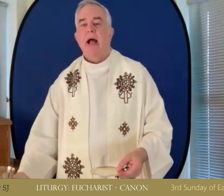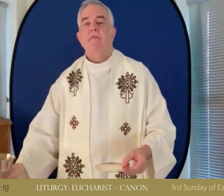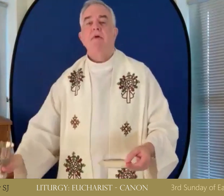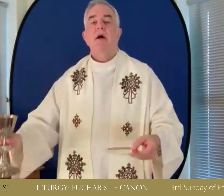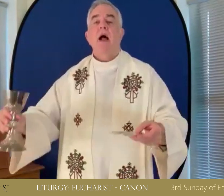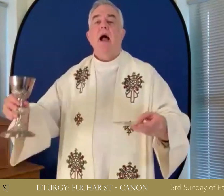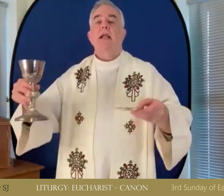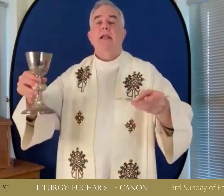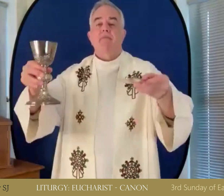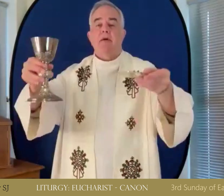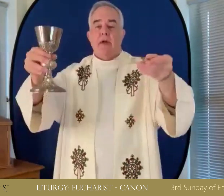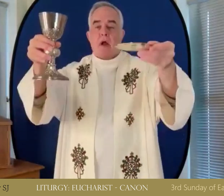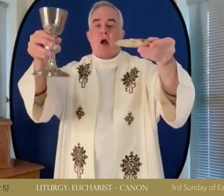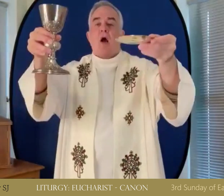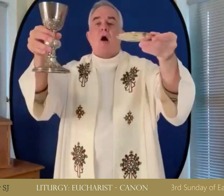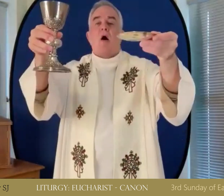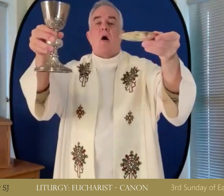forever and ever. Amen.